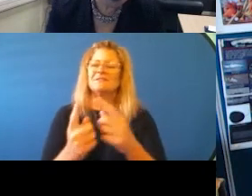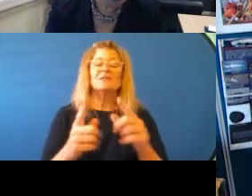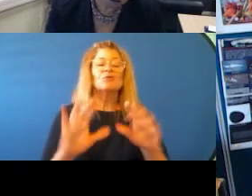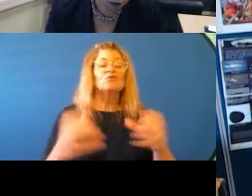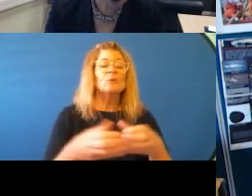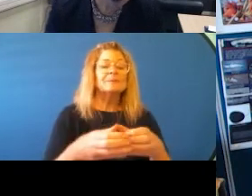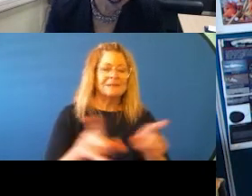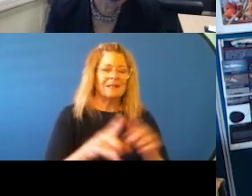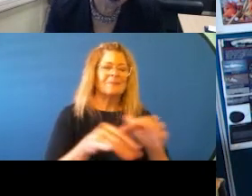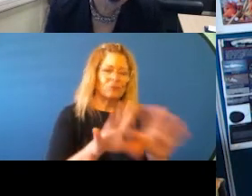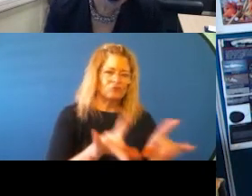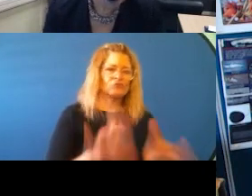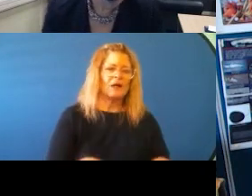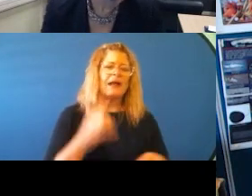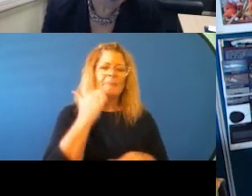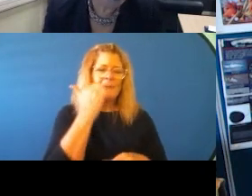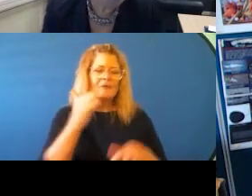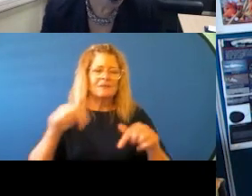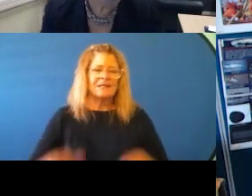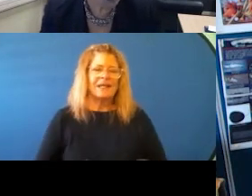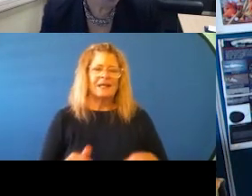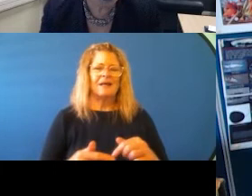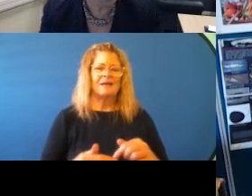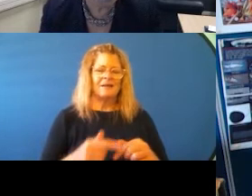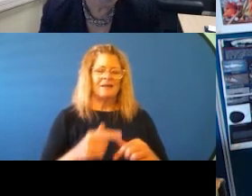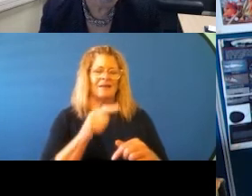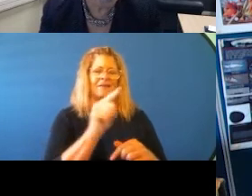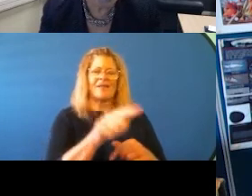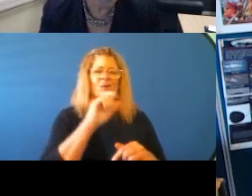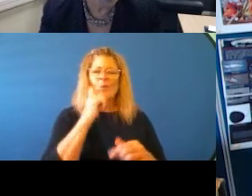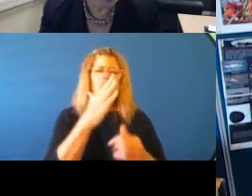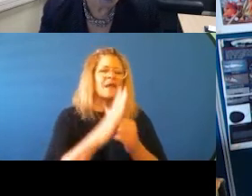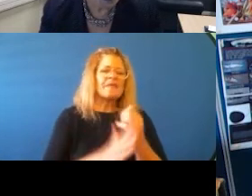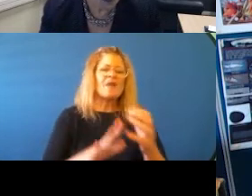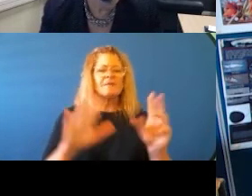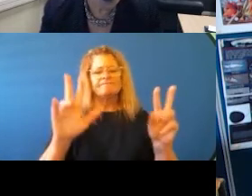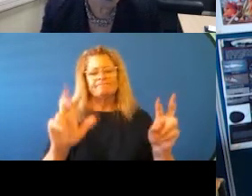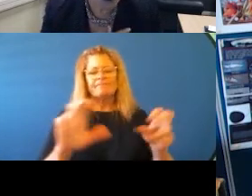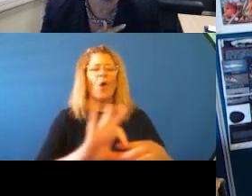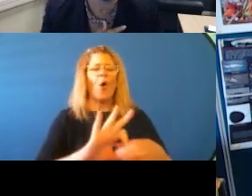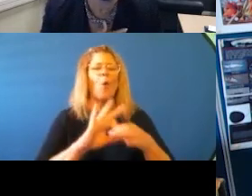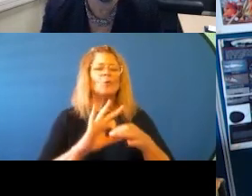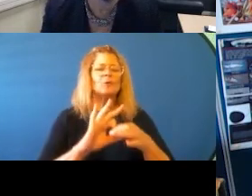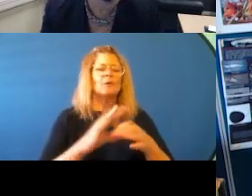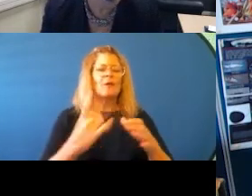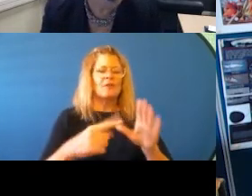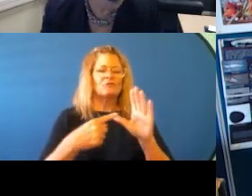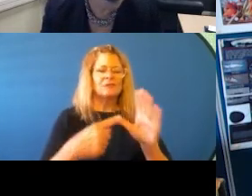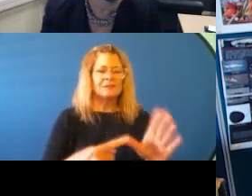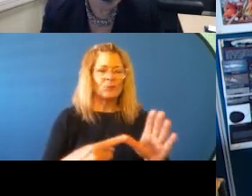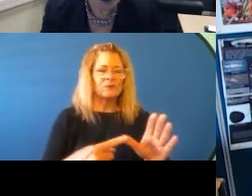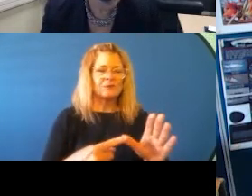Australia for themselves, they'll never own the outcome. And until we all own the